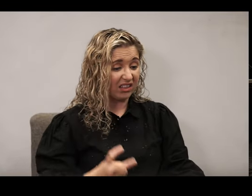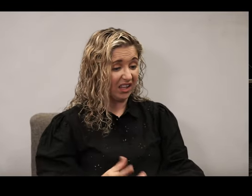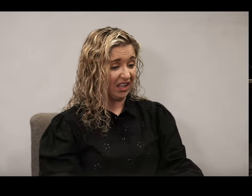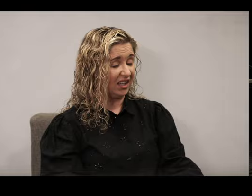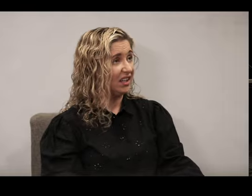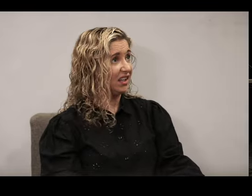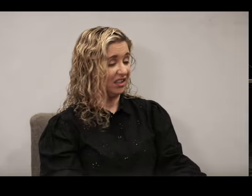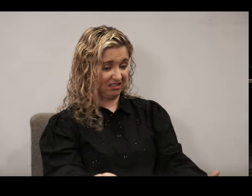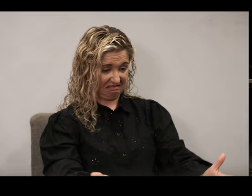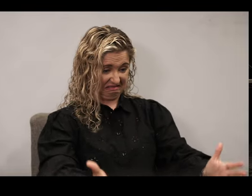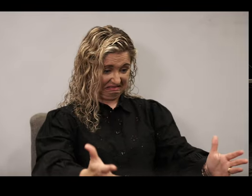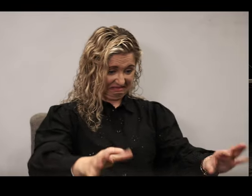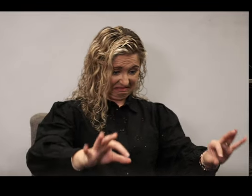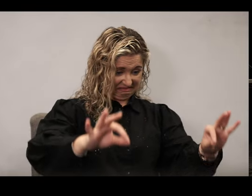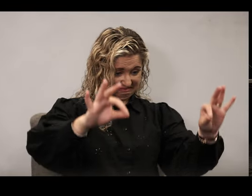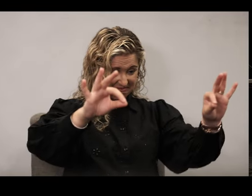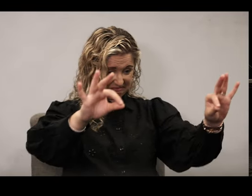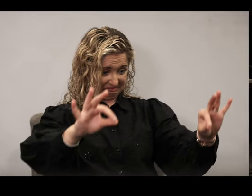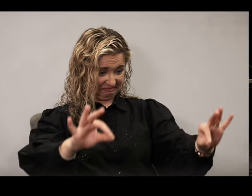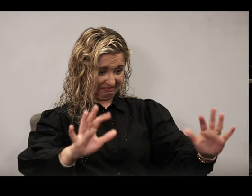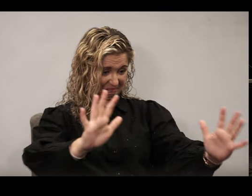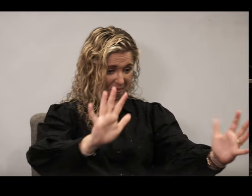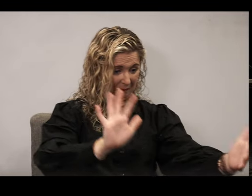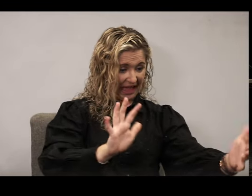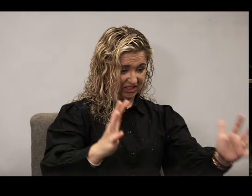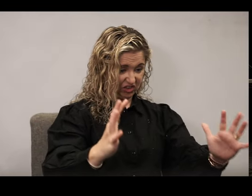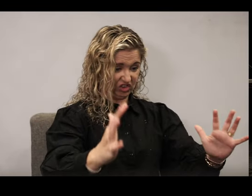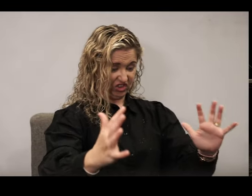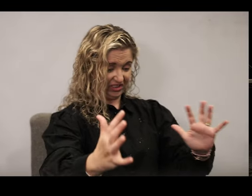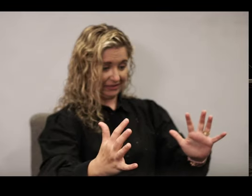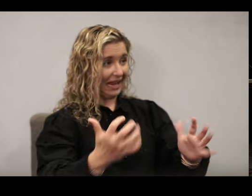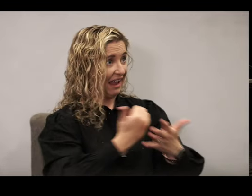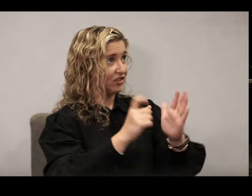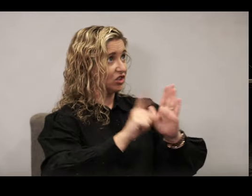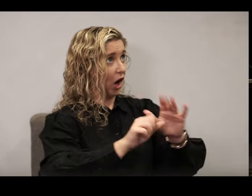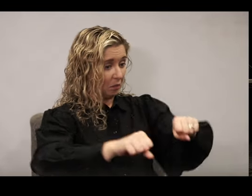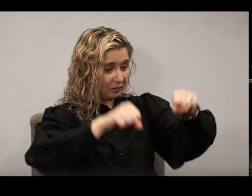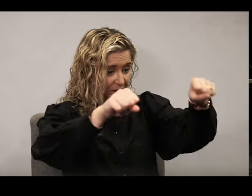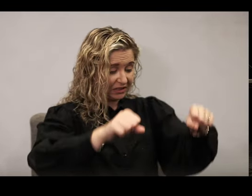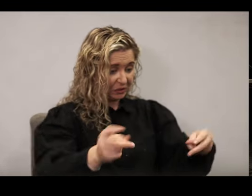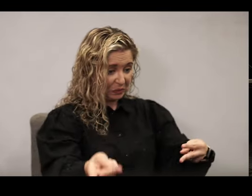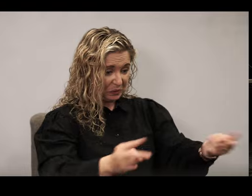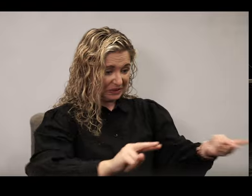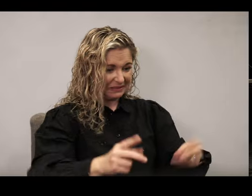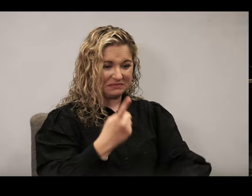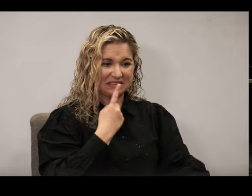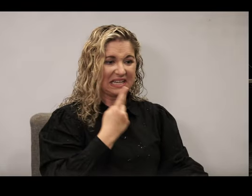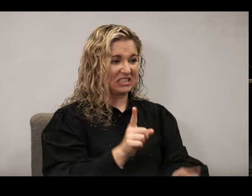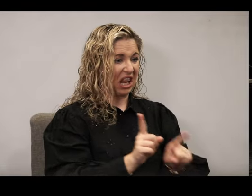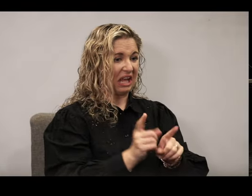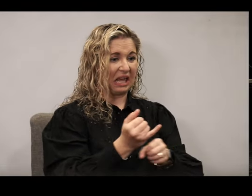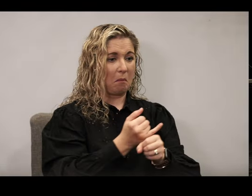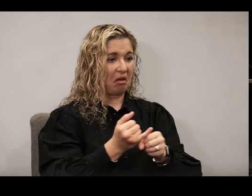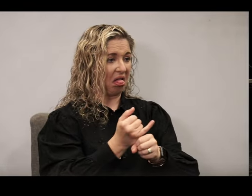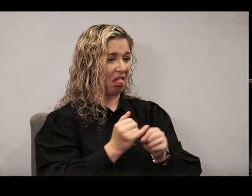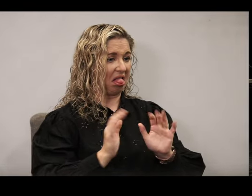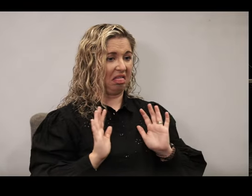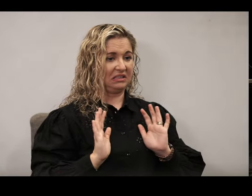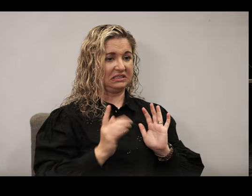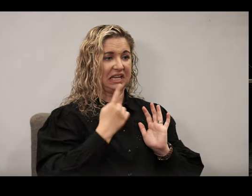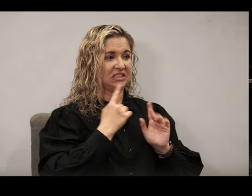in our house, all sort of patched together. And every time you cooked something in it, it tasted like chemicals.